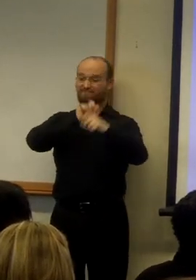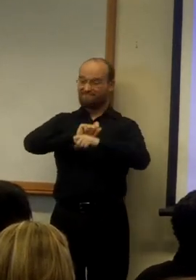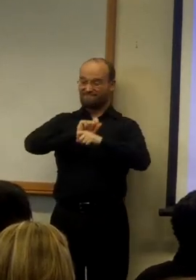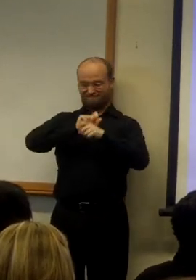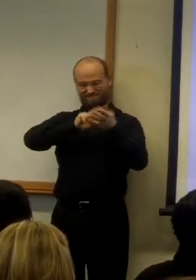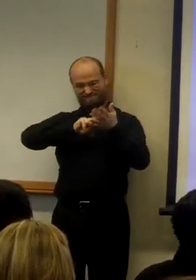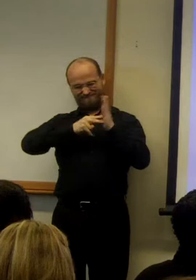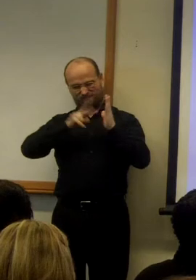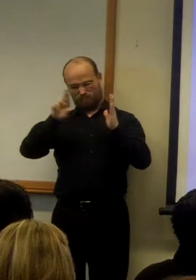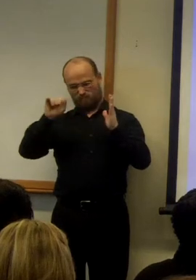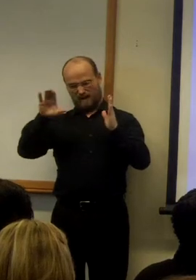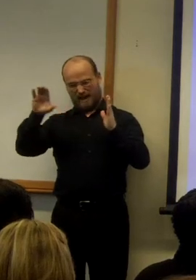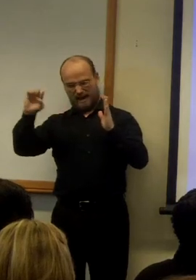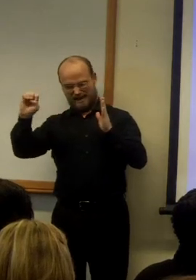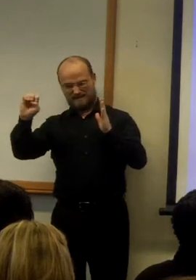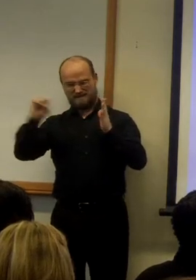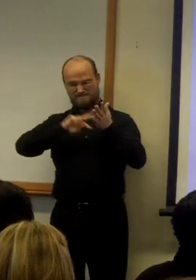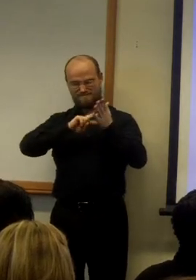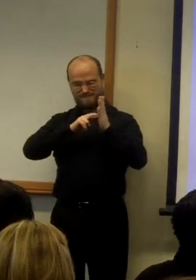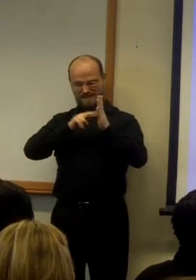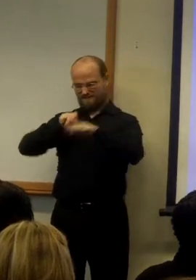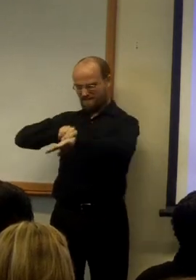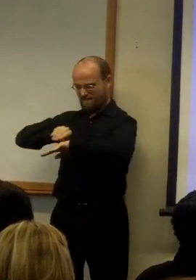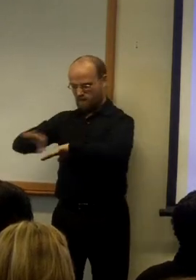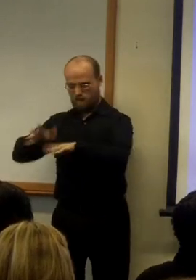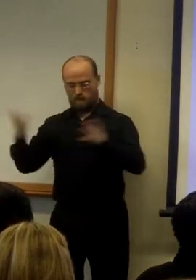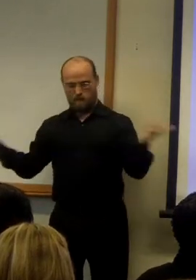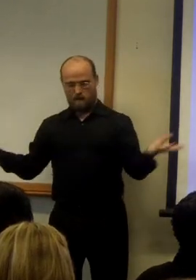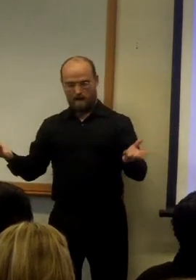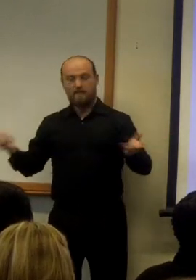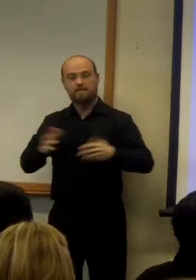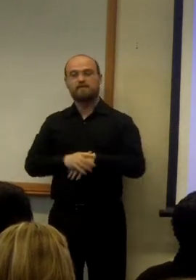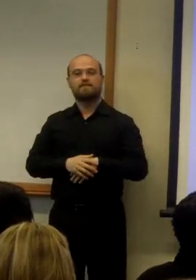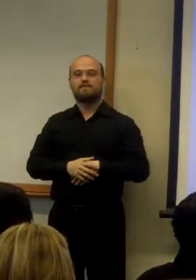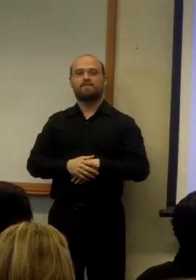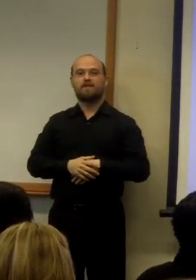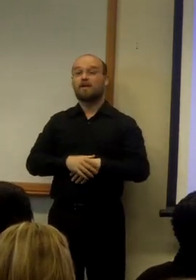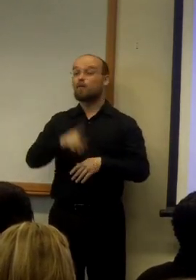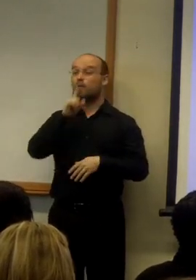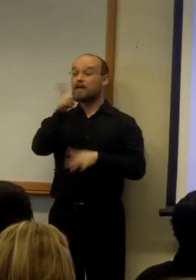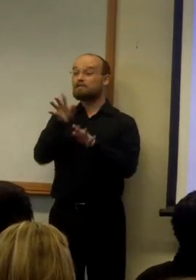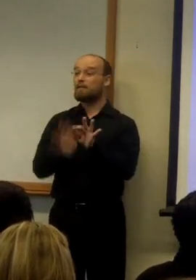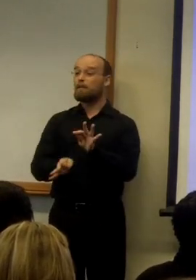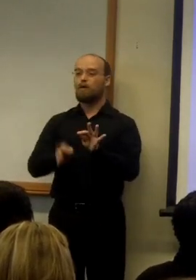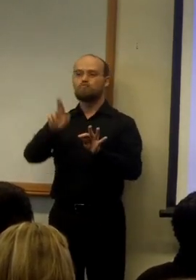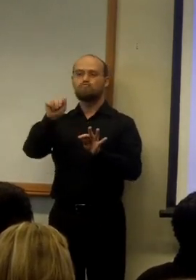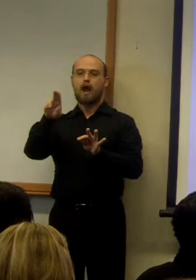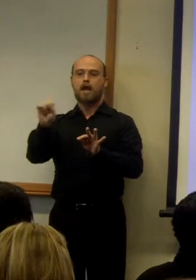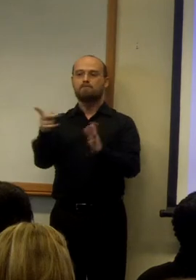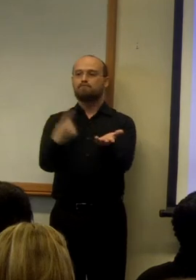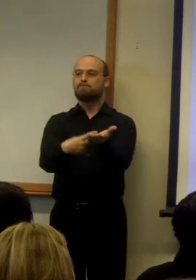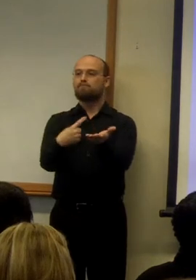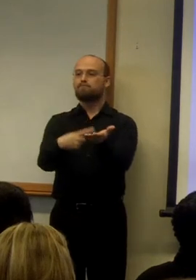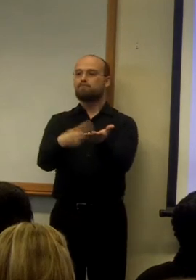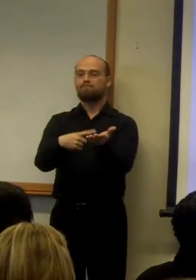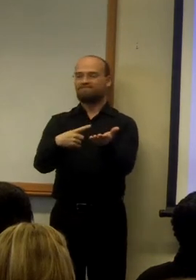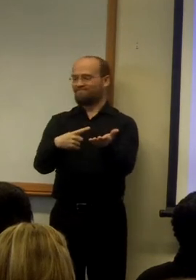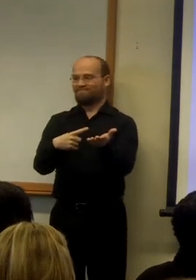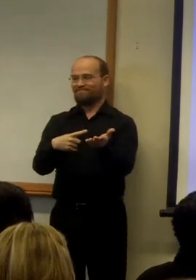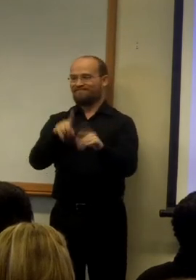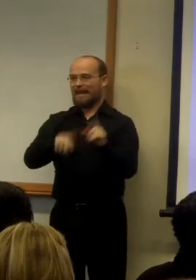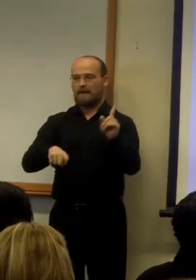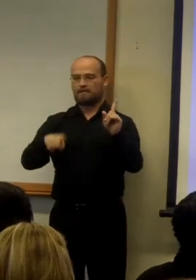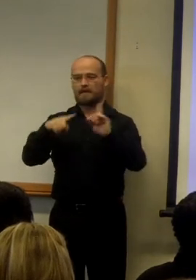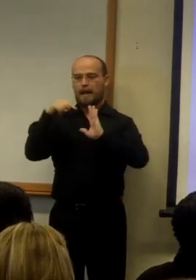is connected to. Because you can't simply talk about race, and this is something that I'm always reminded of when I talk about this issue. You can't talk about race